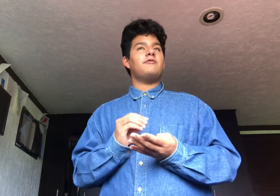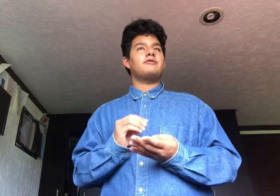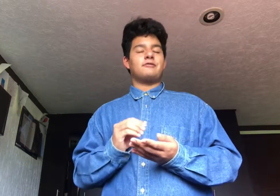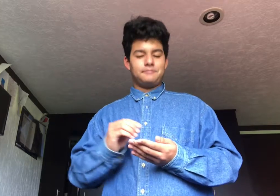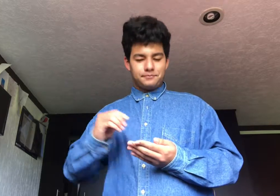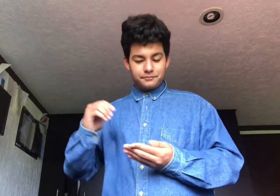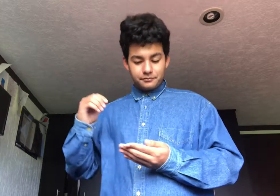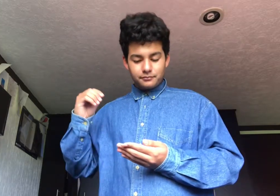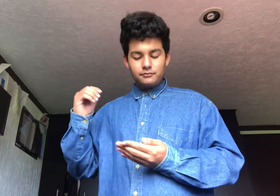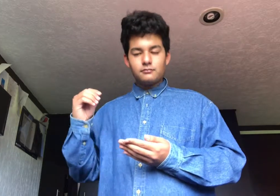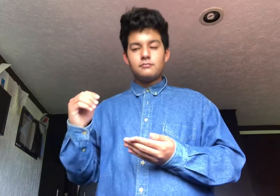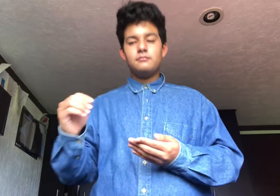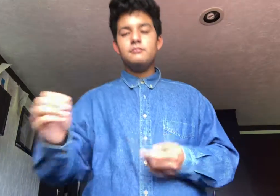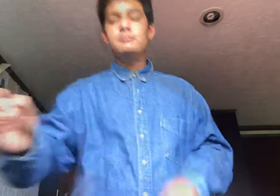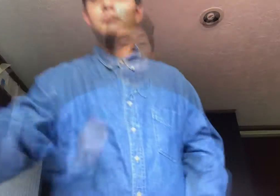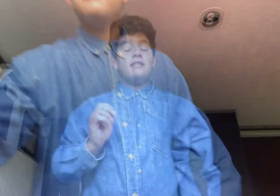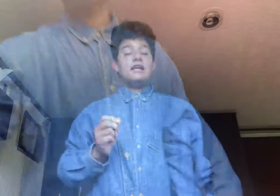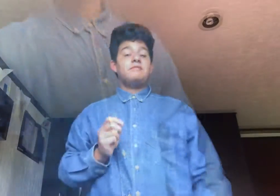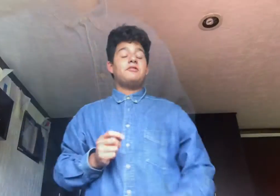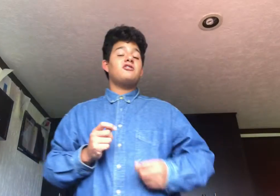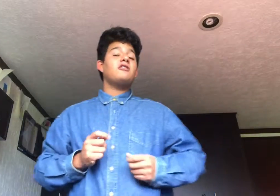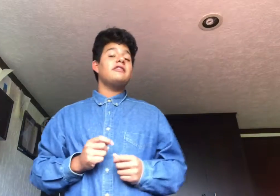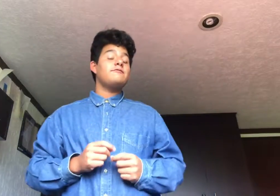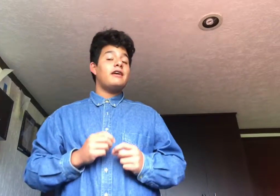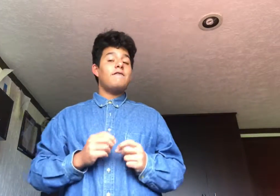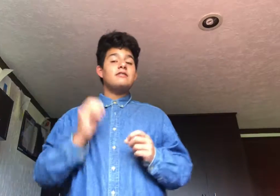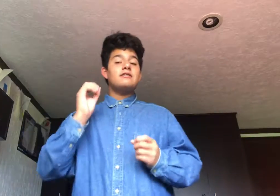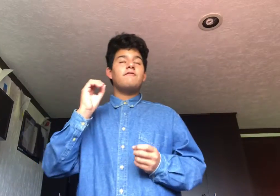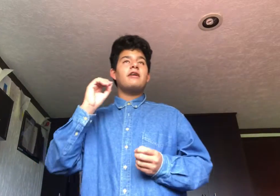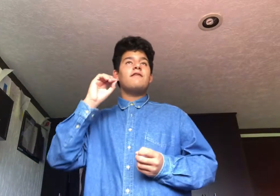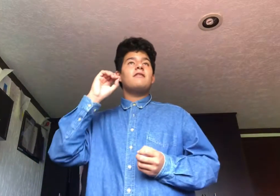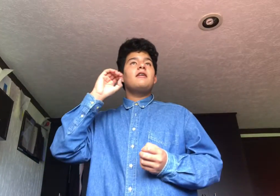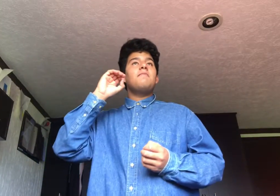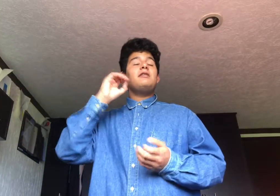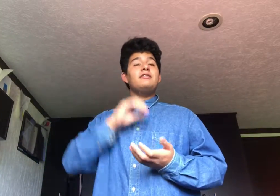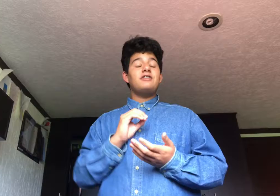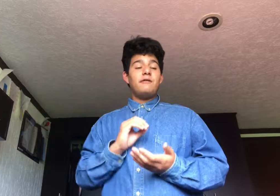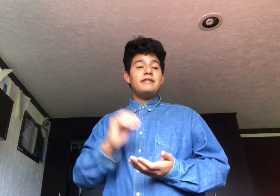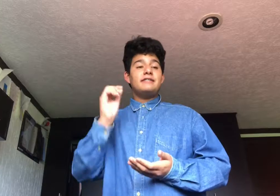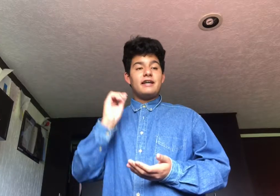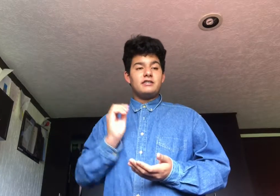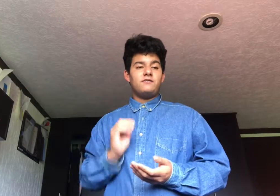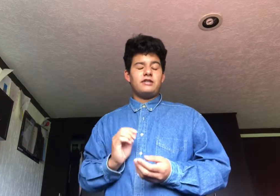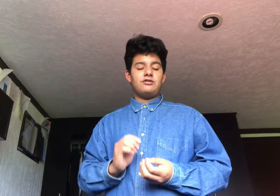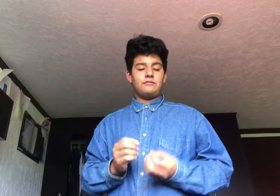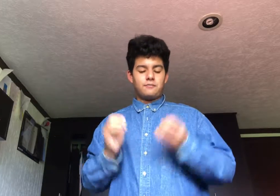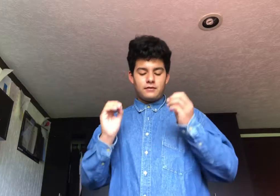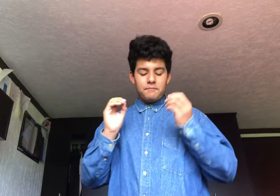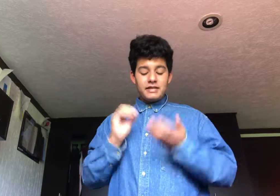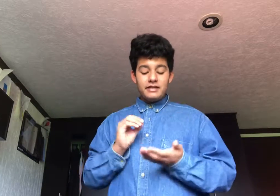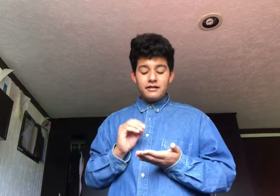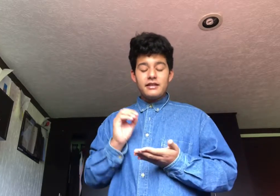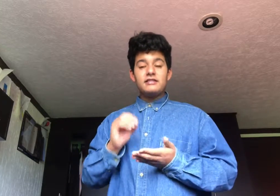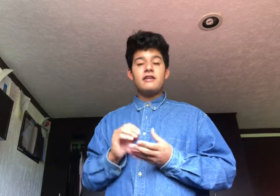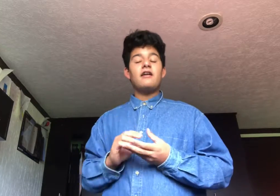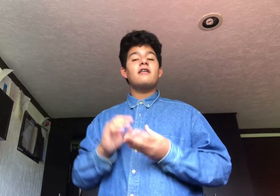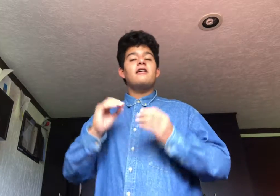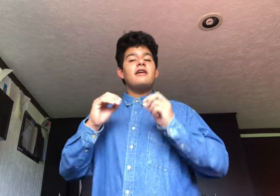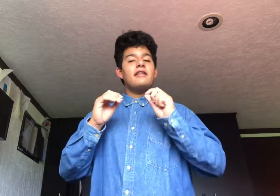used. At last but not least, we have military science fiction. Basically, they say that in